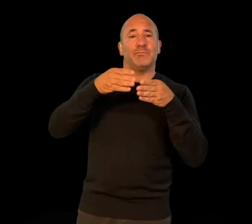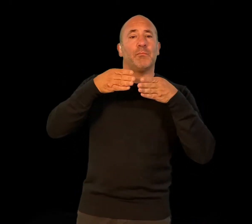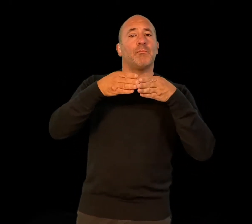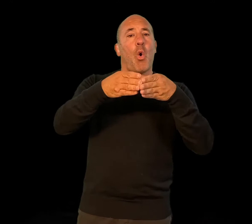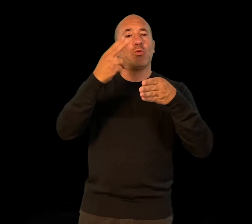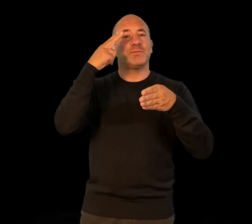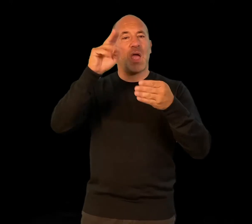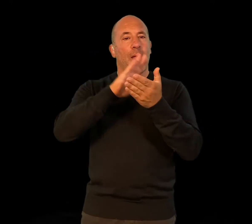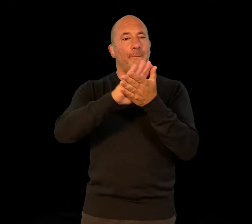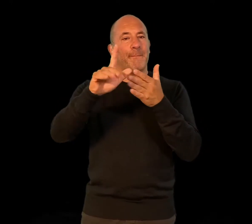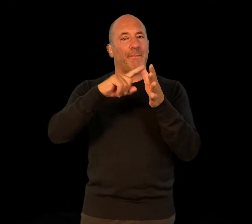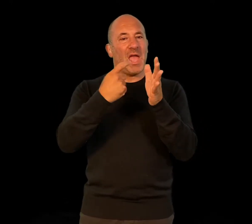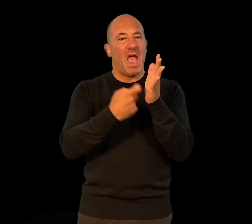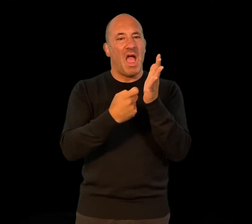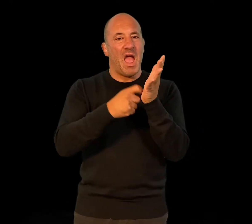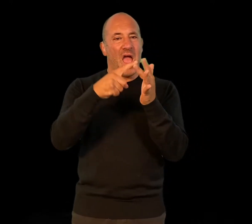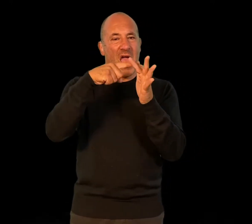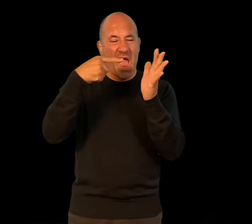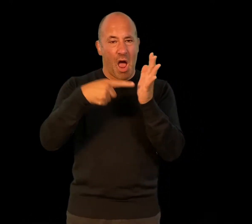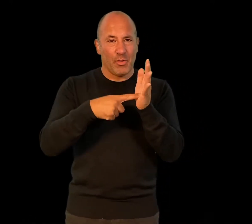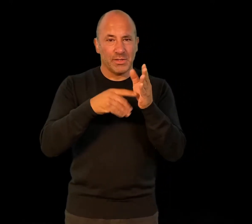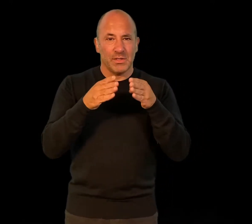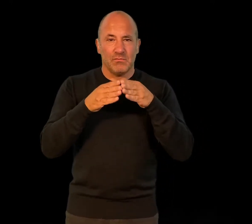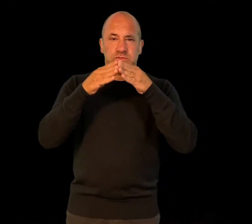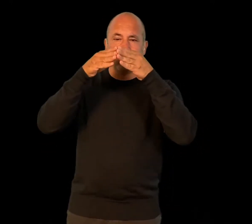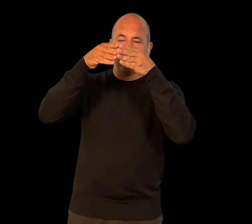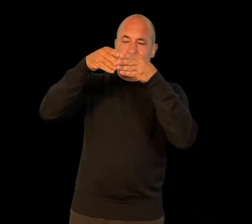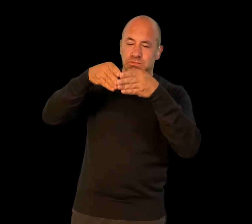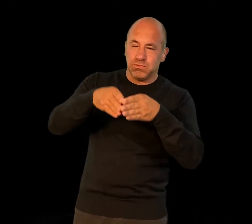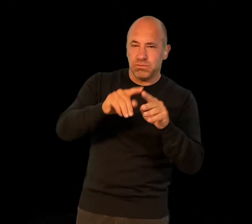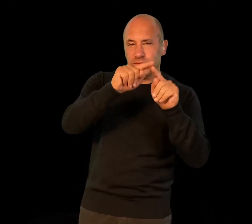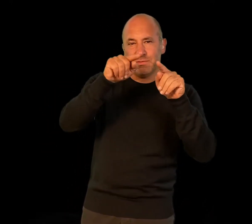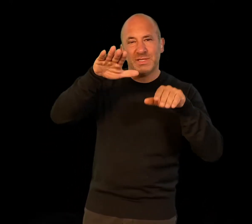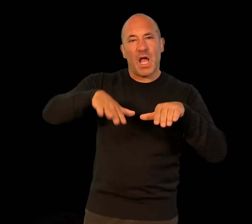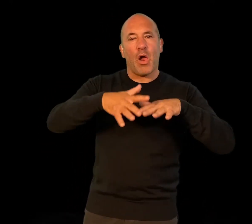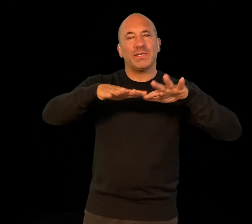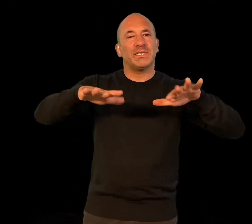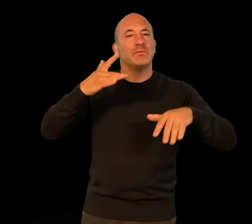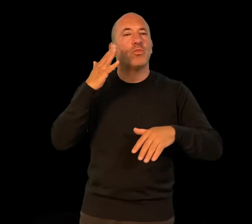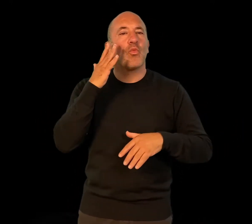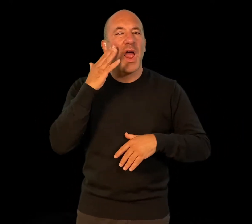John, sailed to the South Seas on board the Harriet, 1816-17.